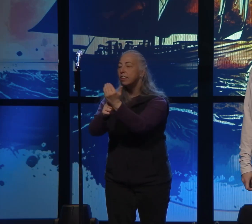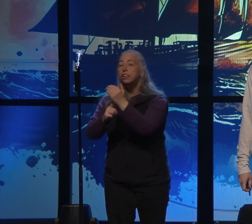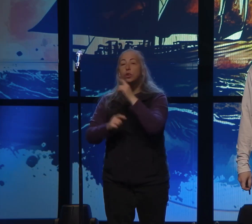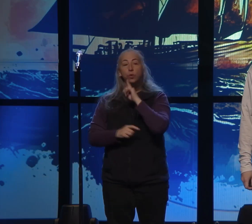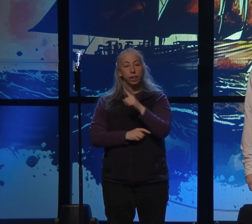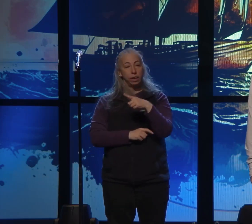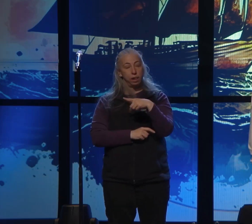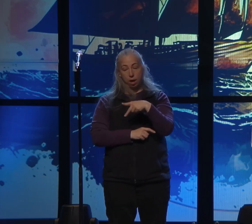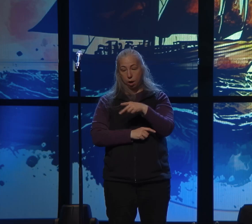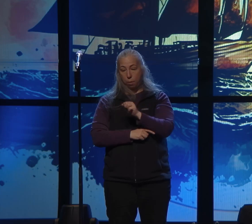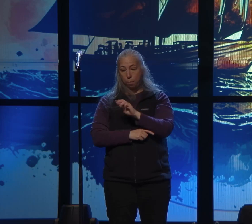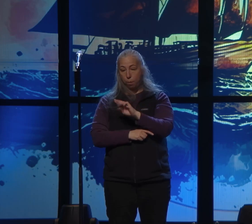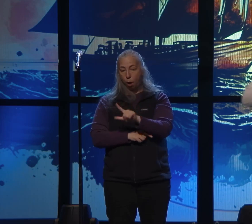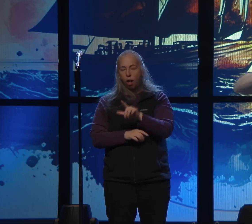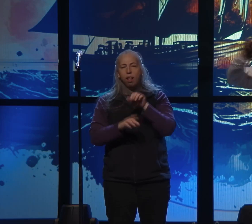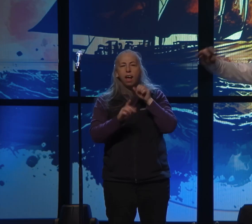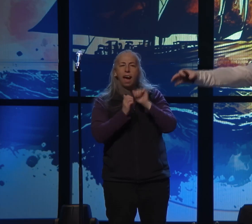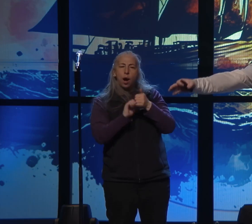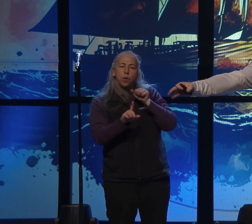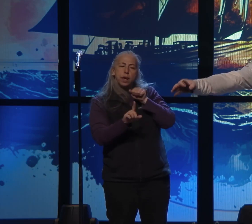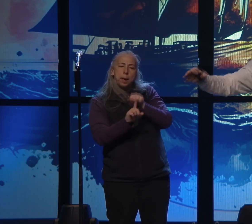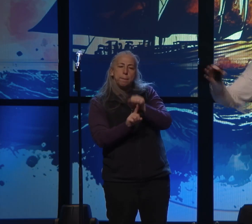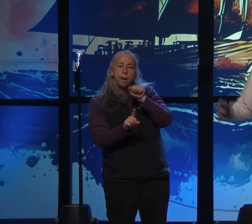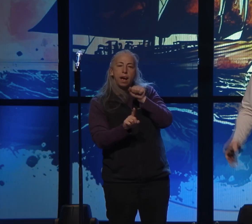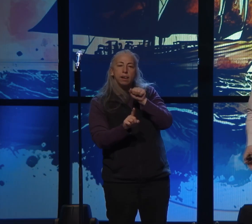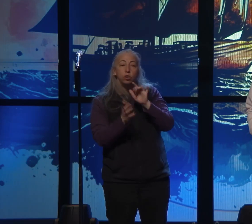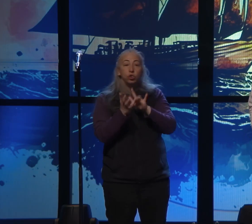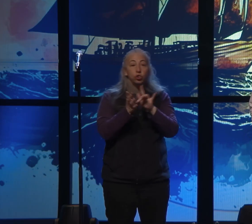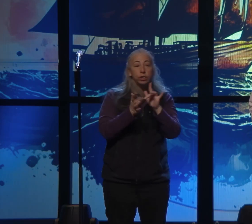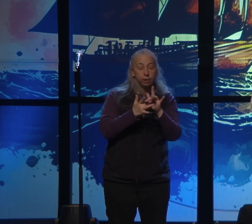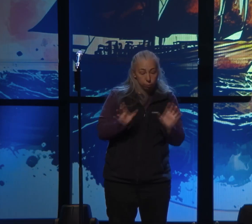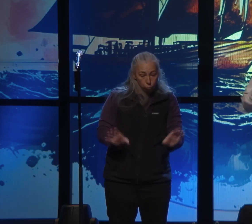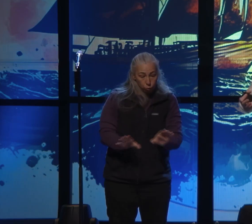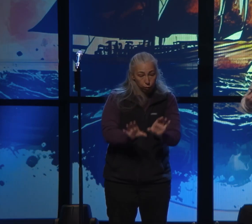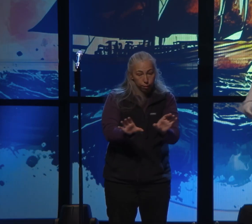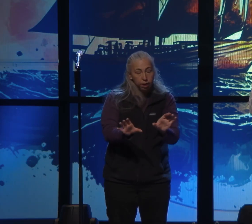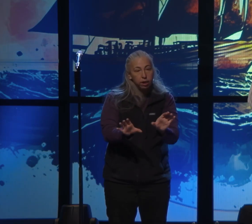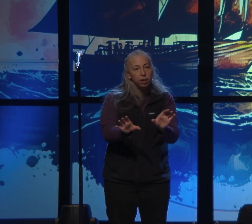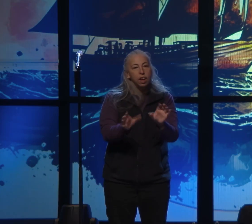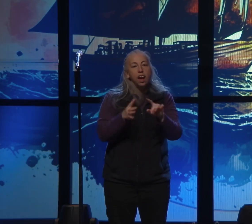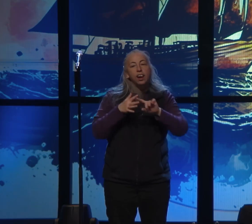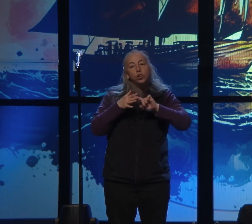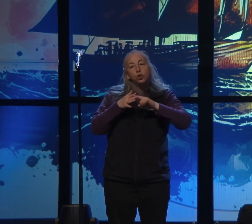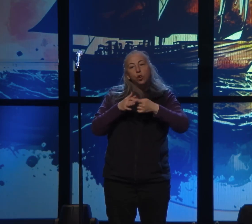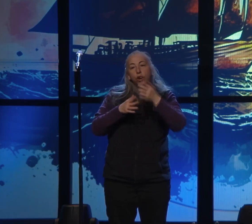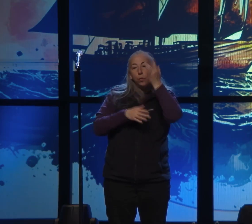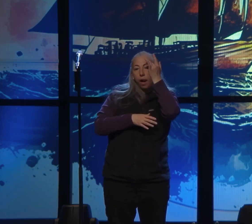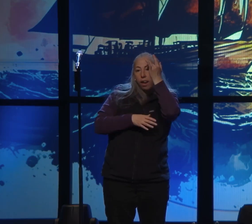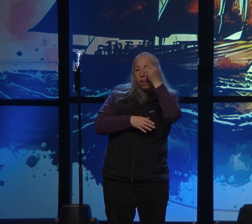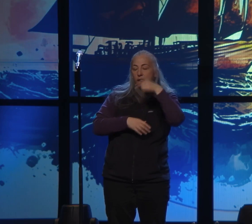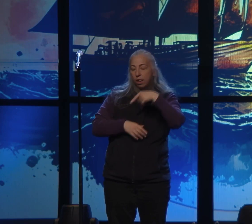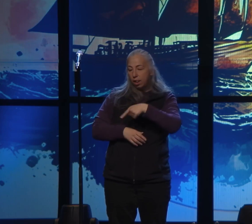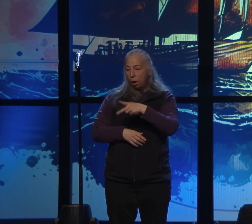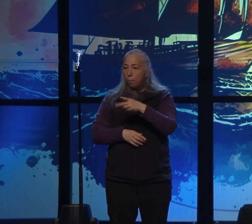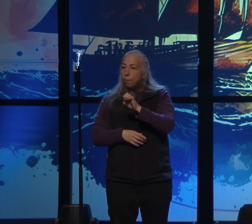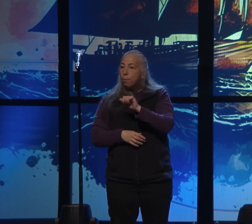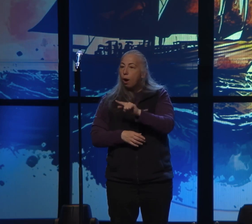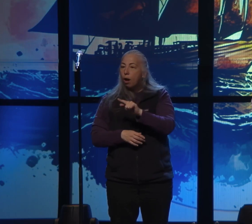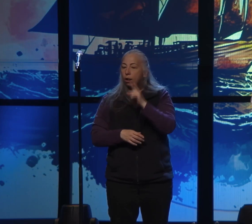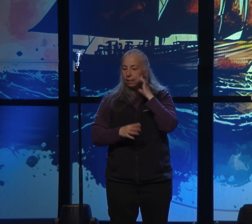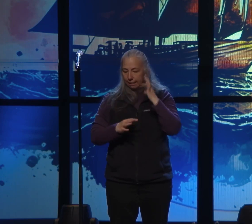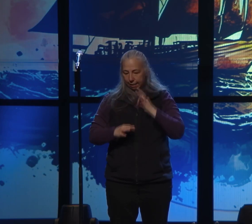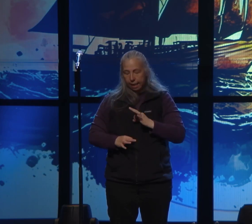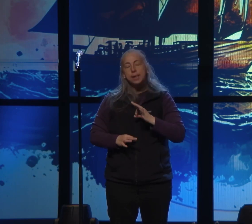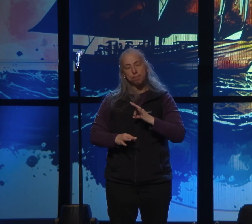on the Jesus movement and on the entire world began, right? And it only happens because he chose to be the captain.